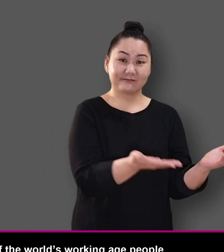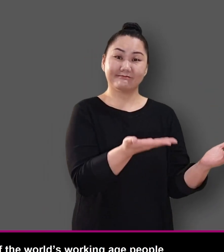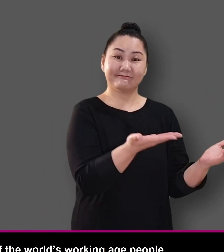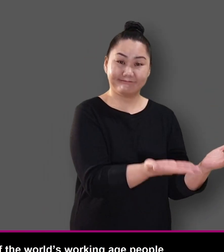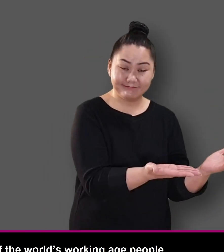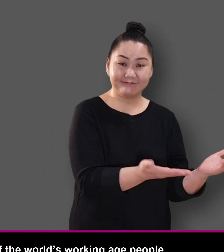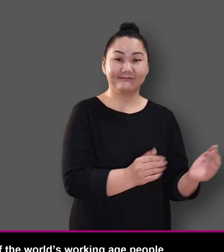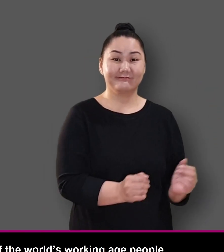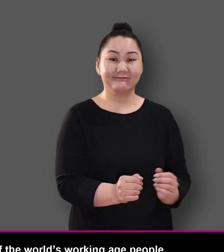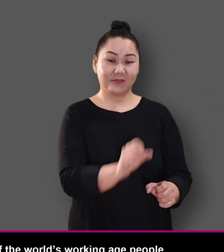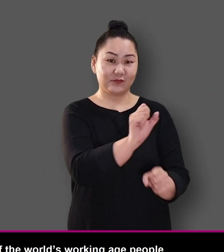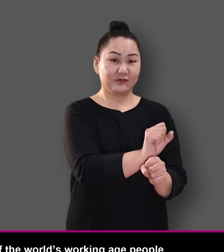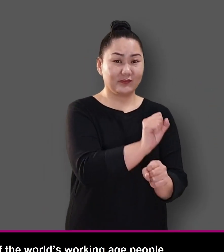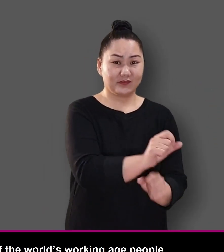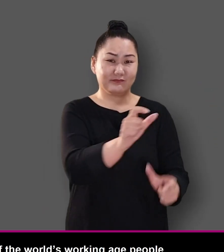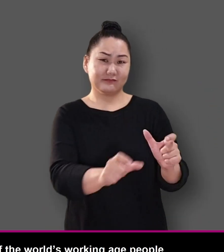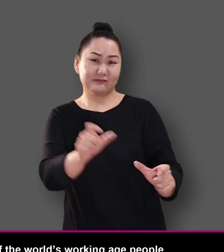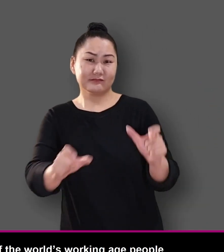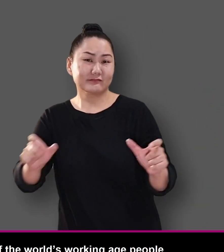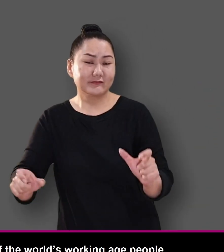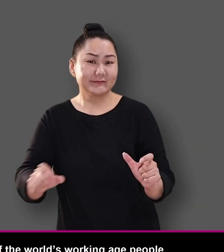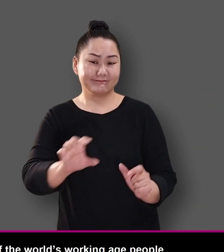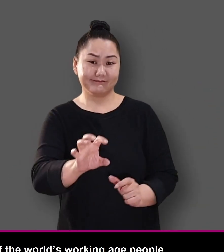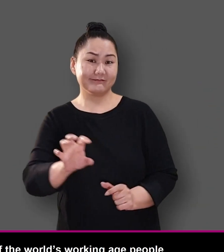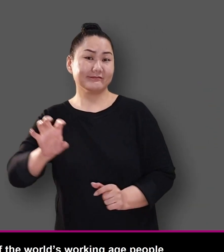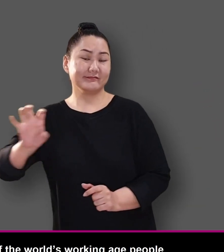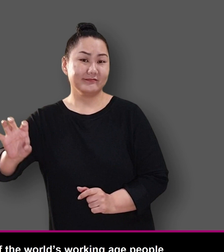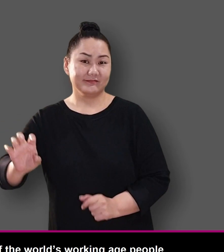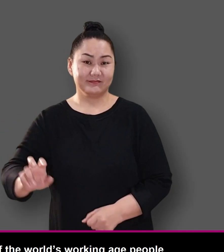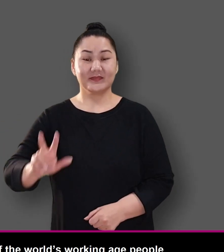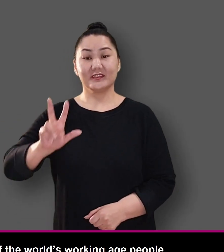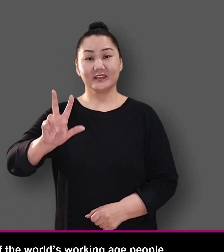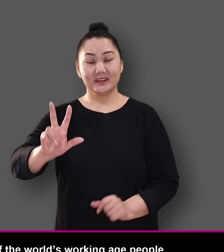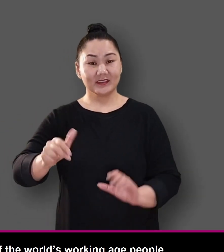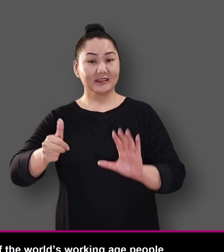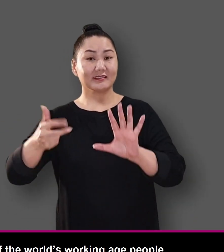An estimated 386 million of the world's working age people